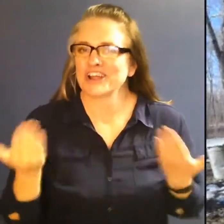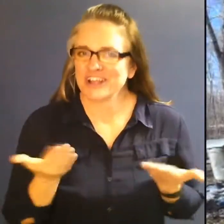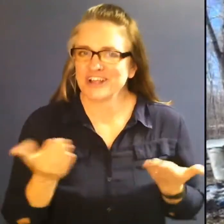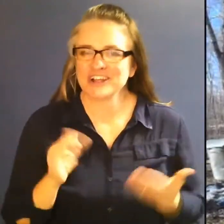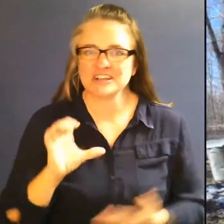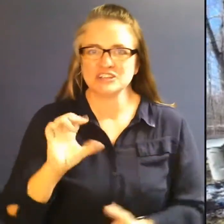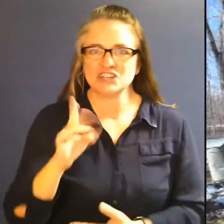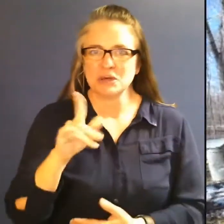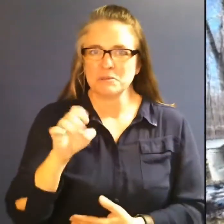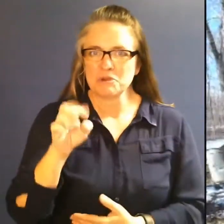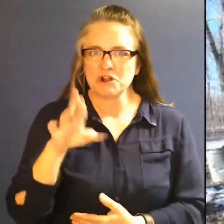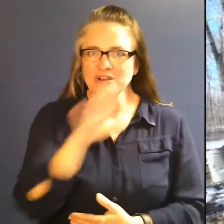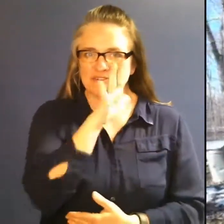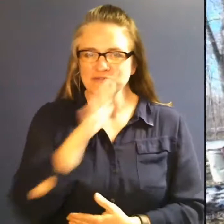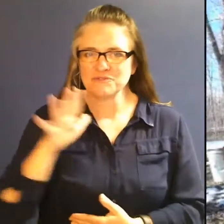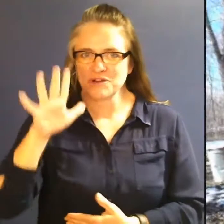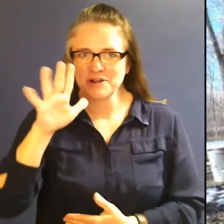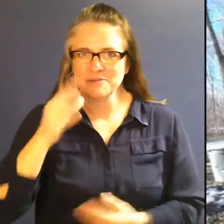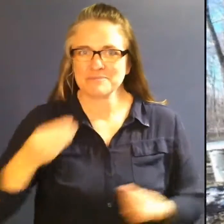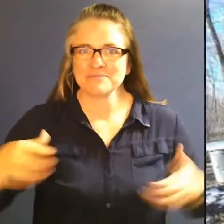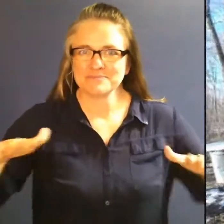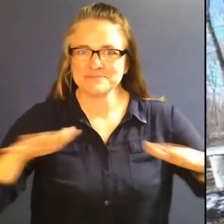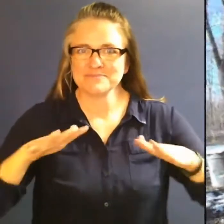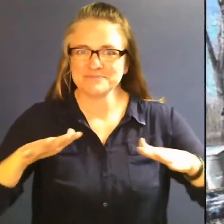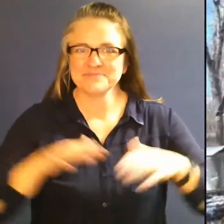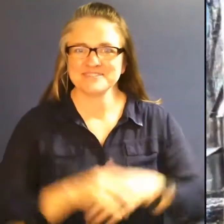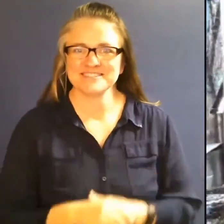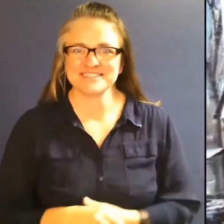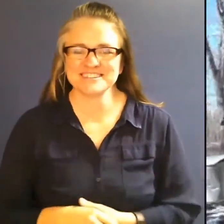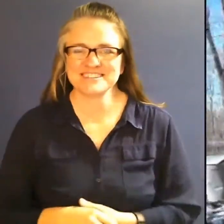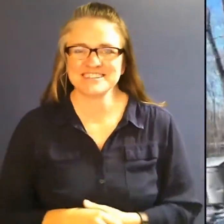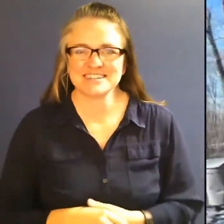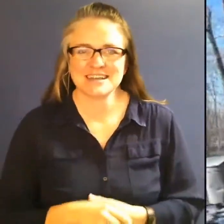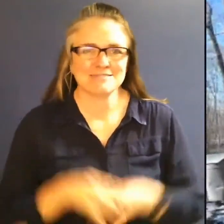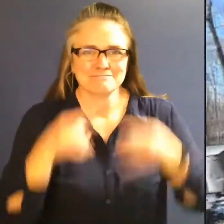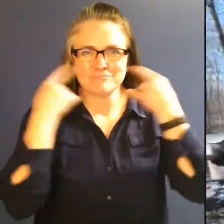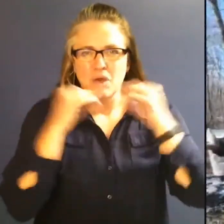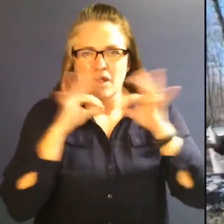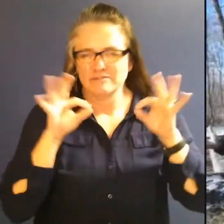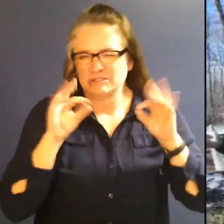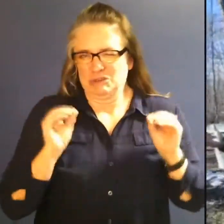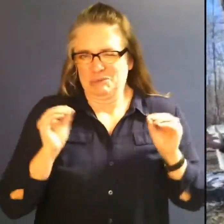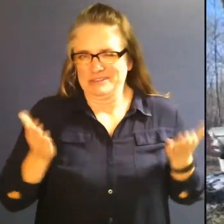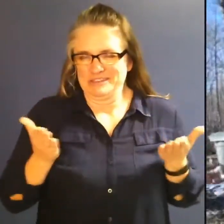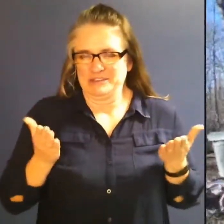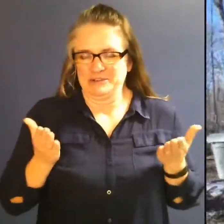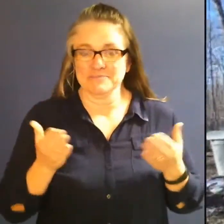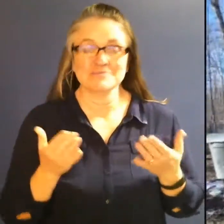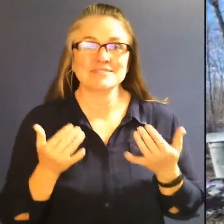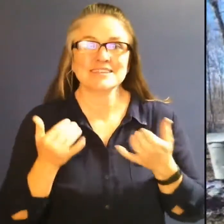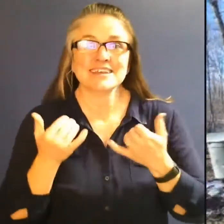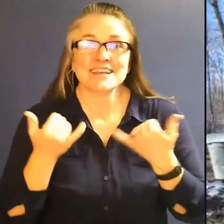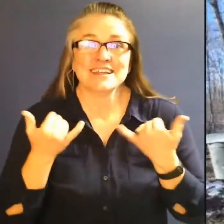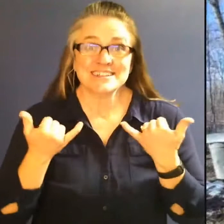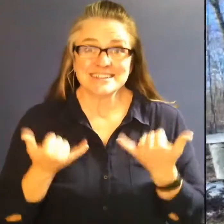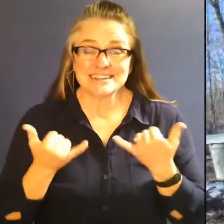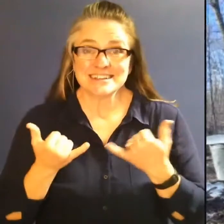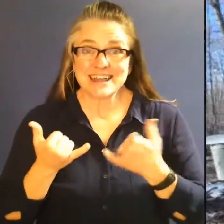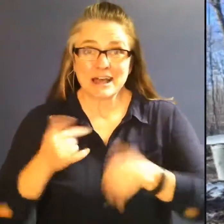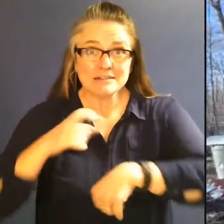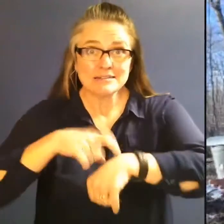don't have anyone around me, so this will help a little bit. So we're out here at Chellberg Farm. It's maple sugar time, and what